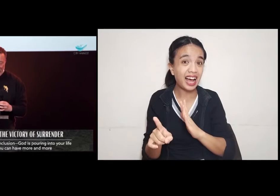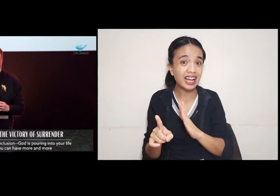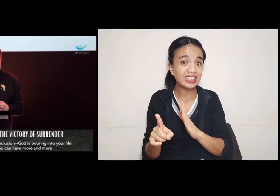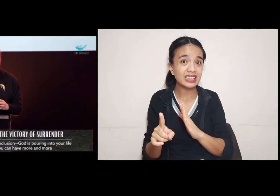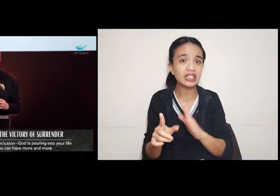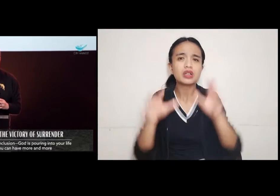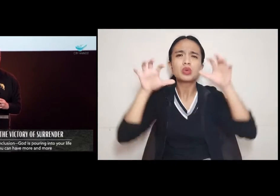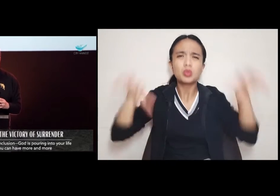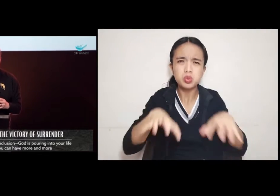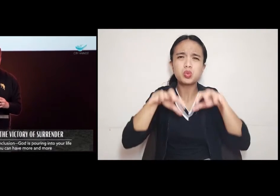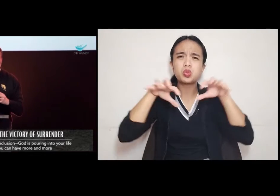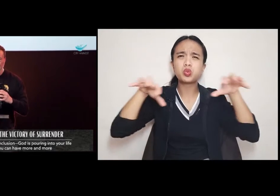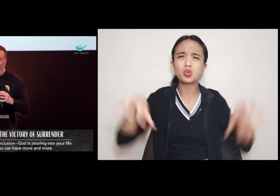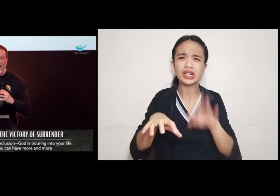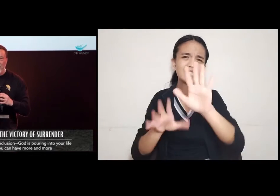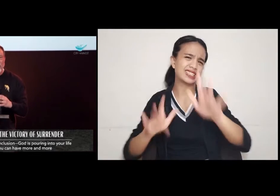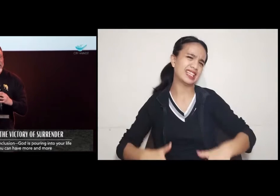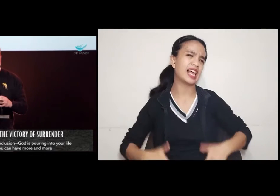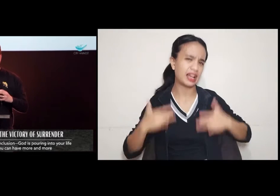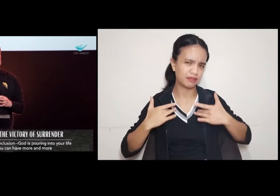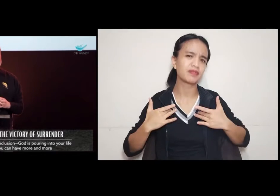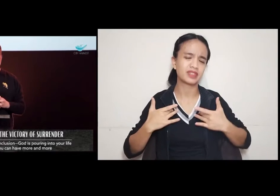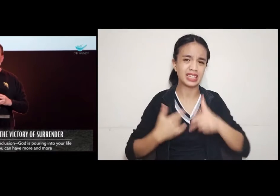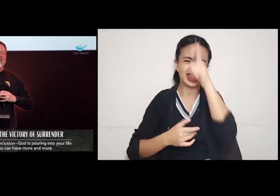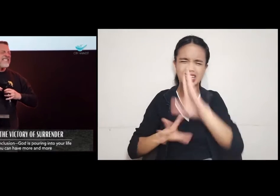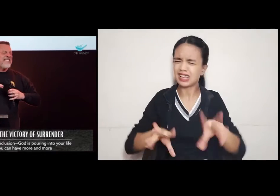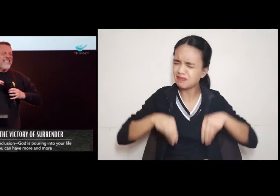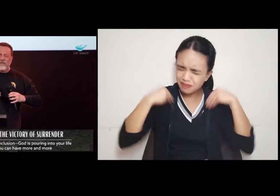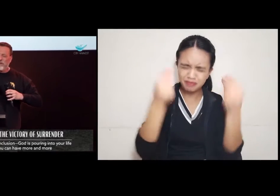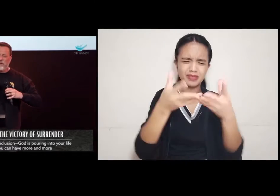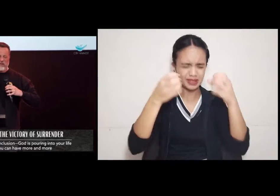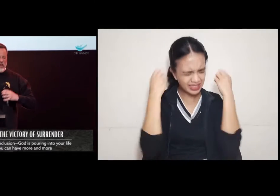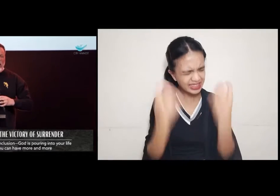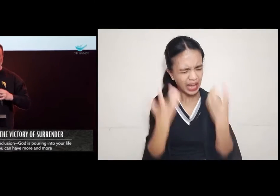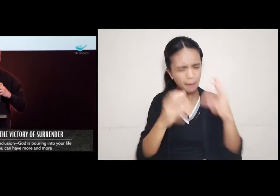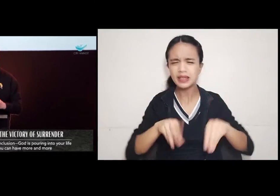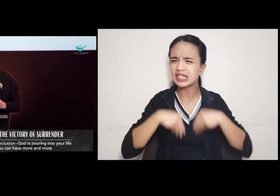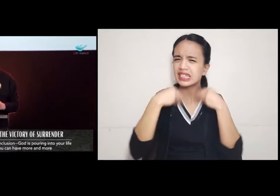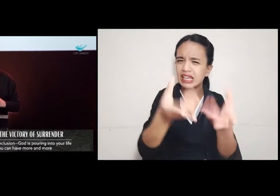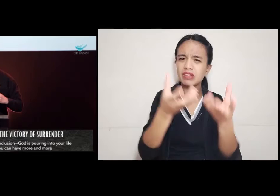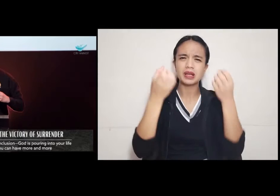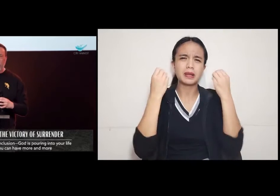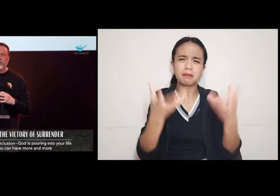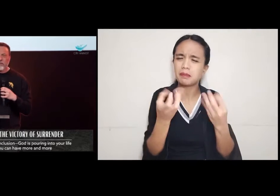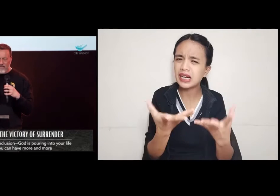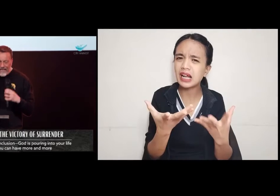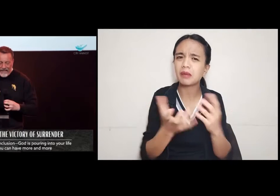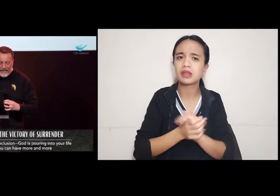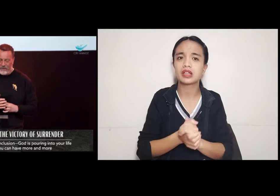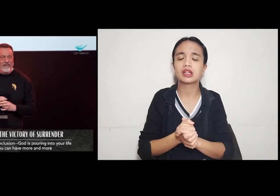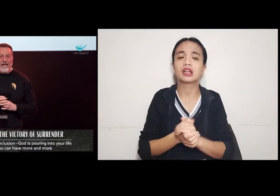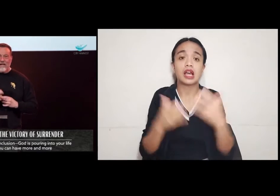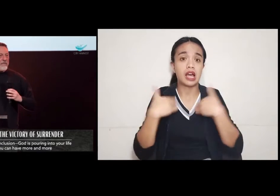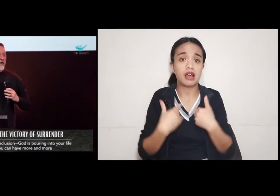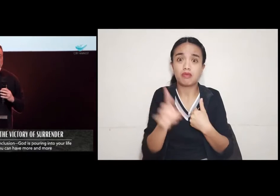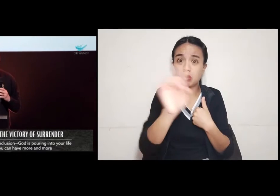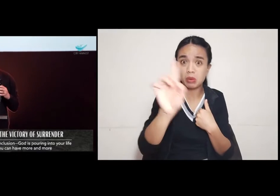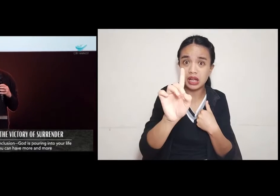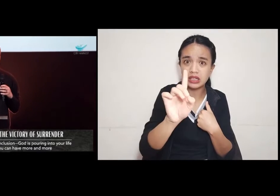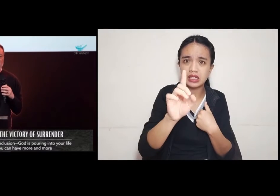God is working in your life right now, and God has given you so much, and he's poured so much into you,